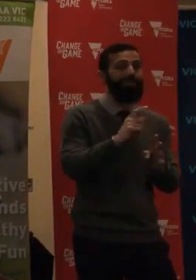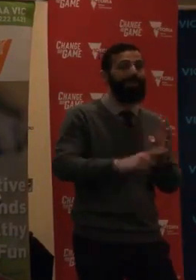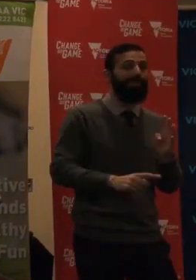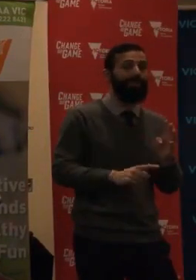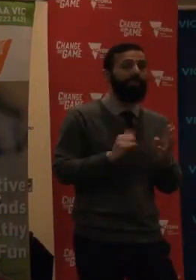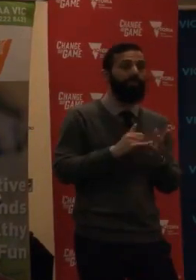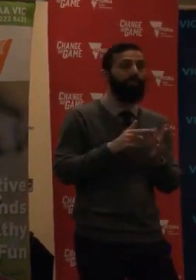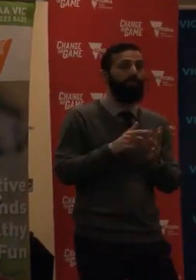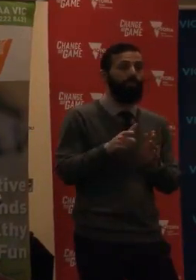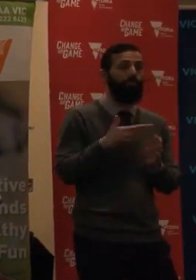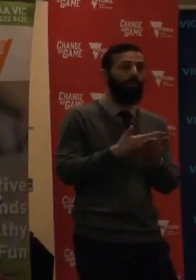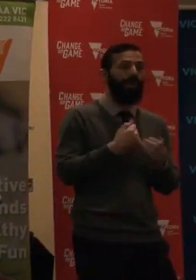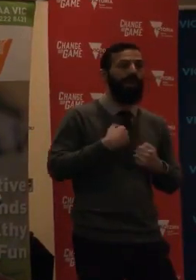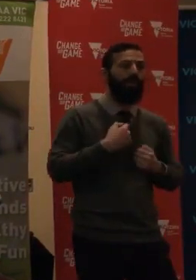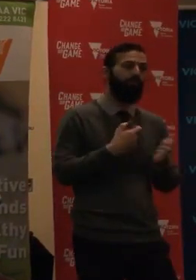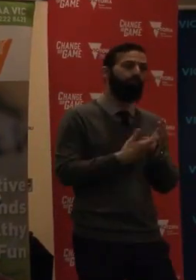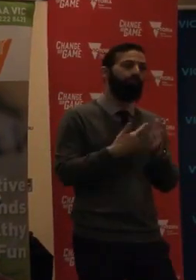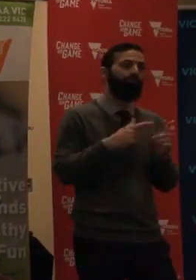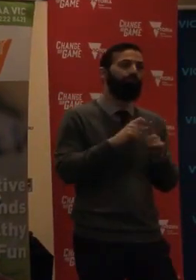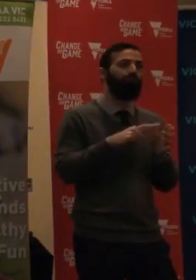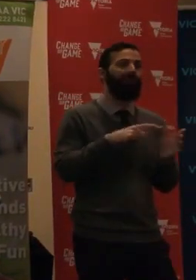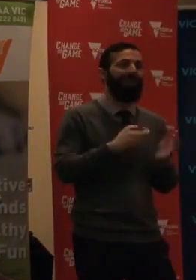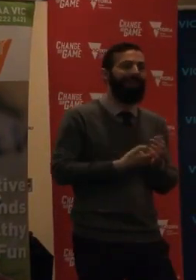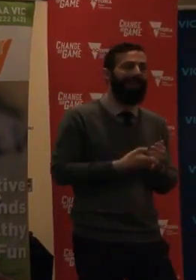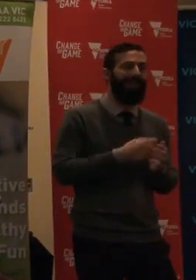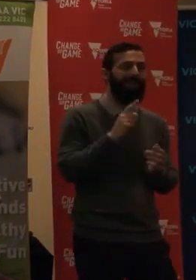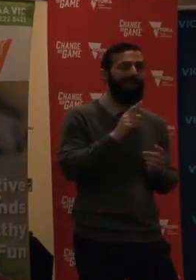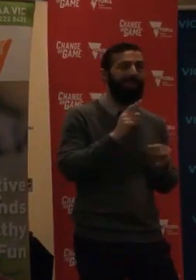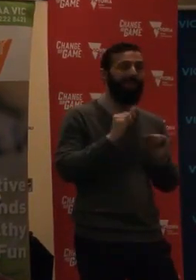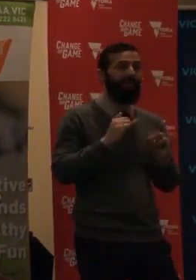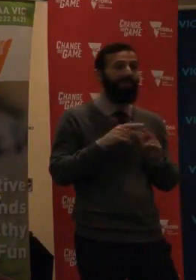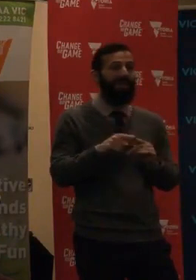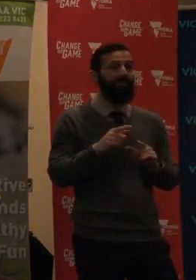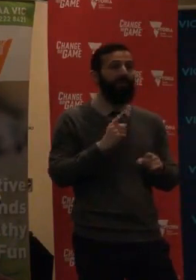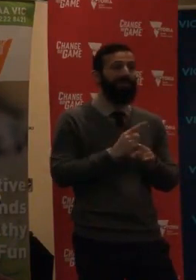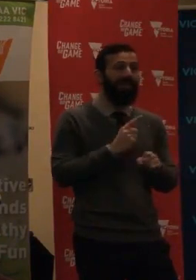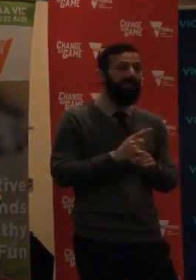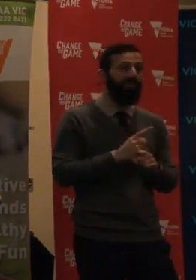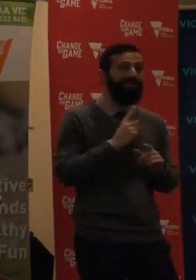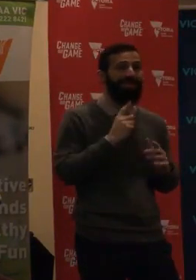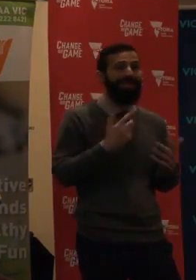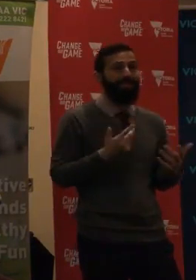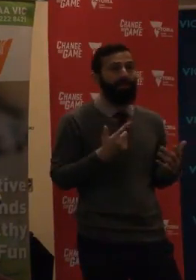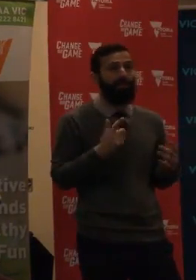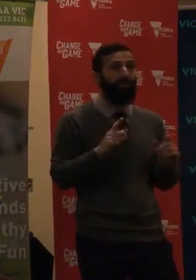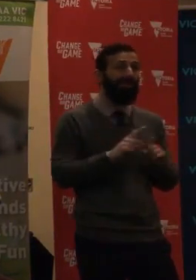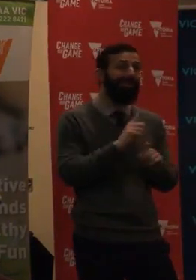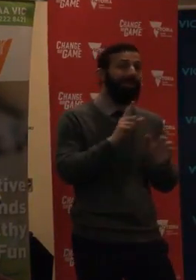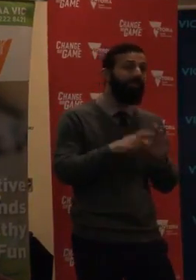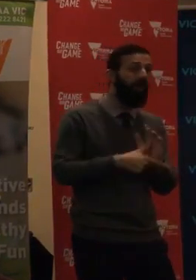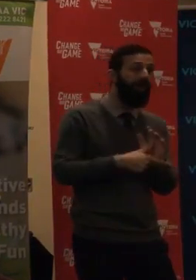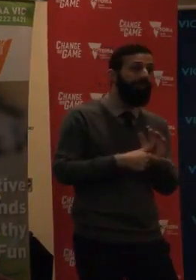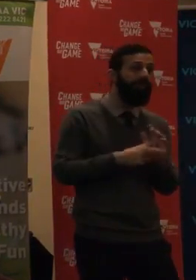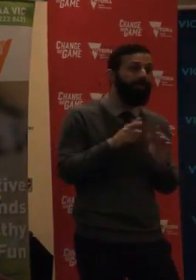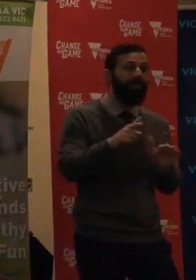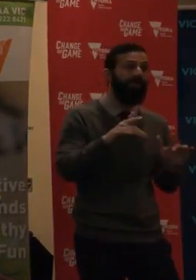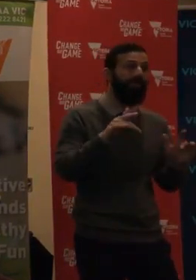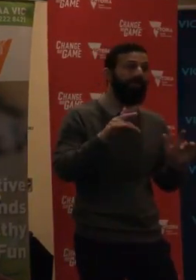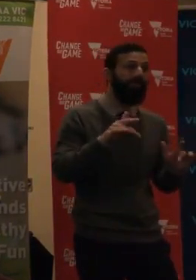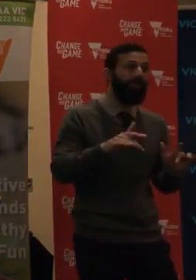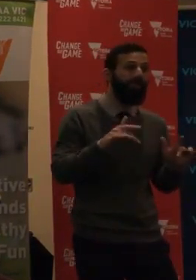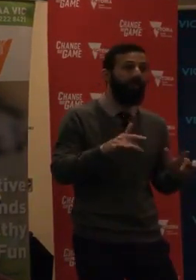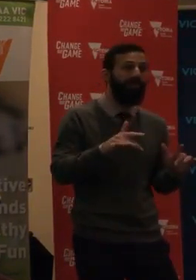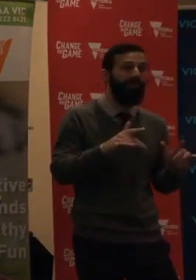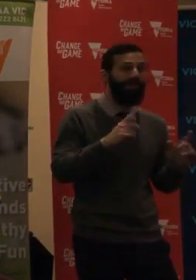disability, so therefore you're on our radar. But the downside of that conversation would often be, hey, but by the same token, you haven't yet basically